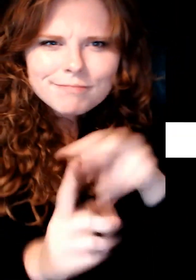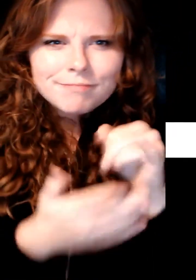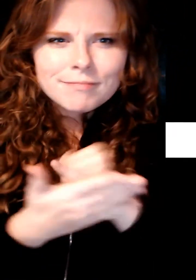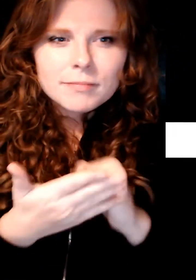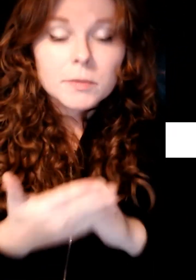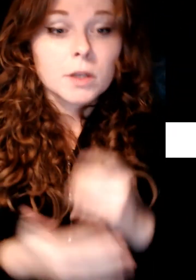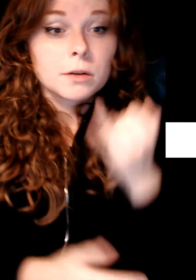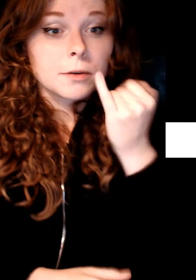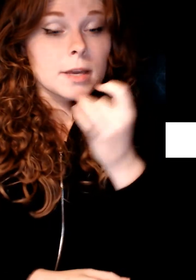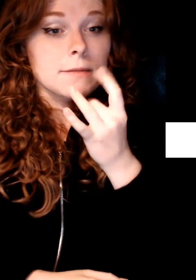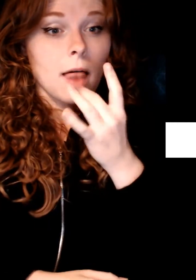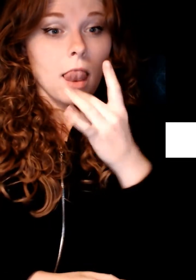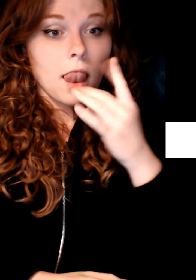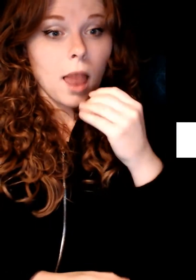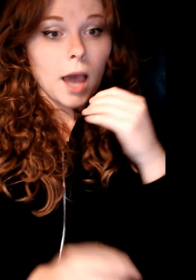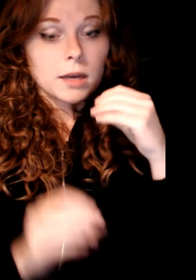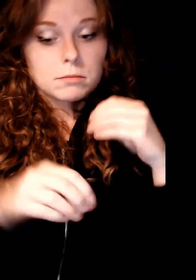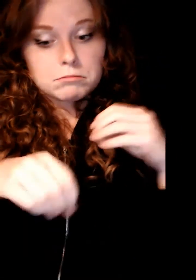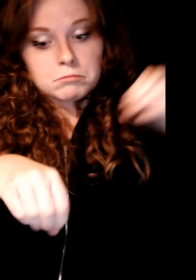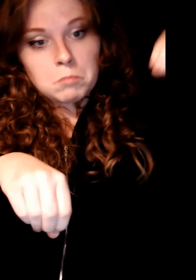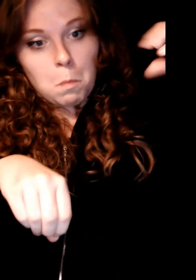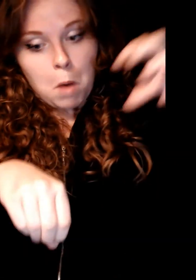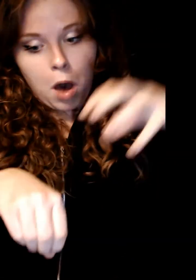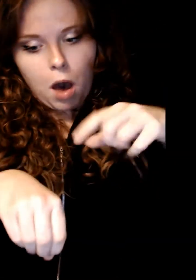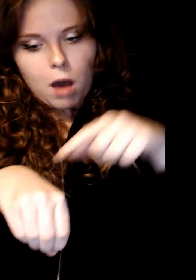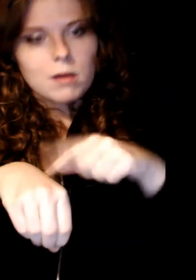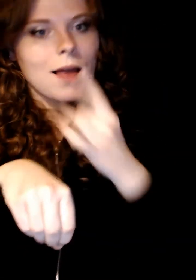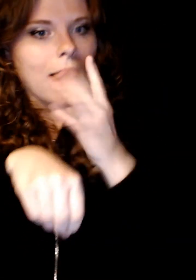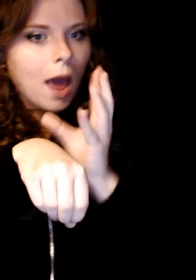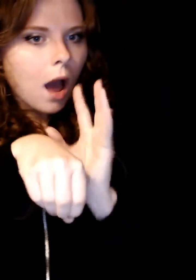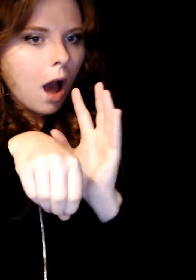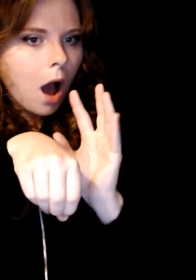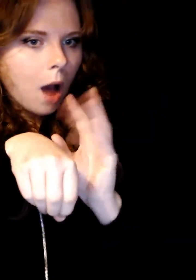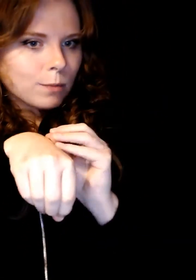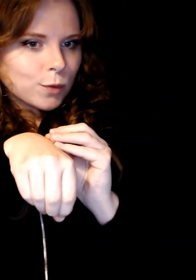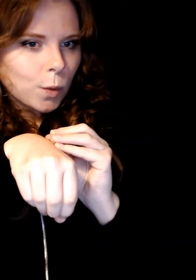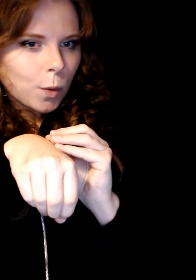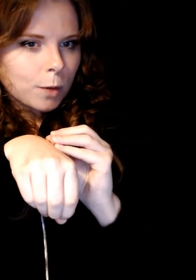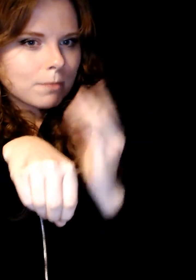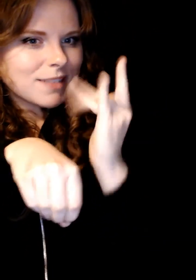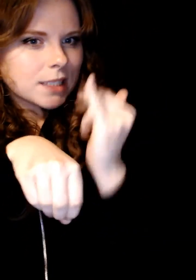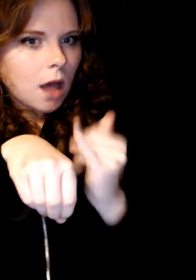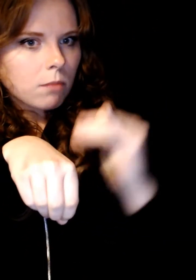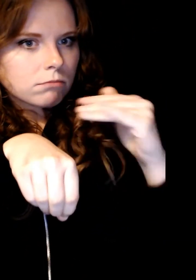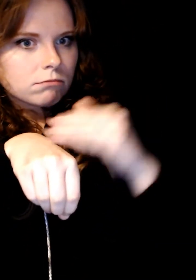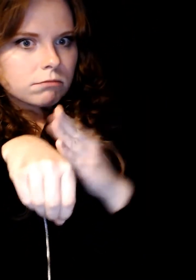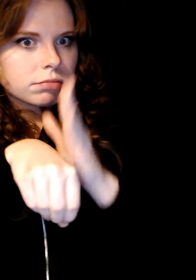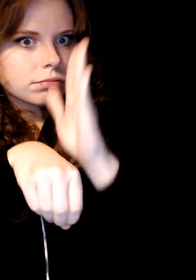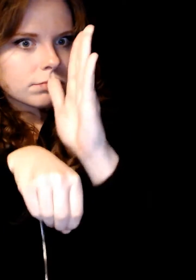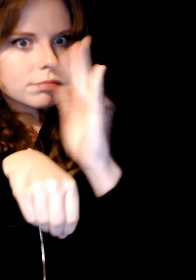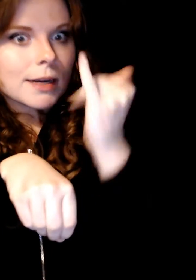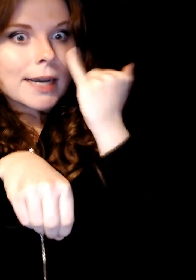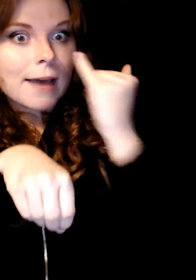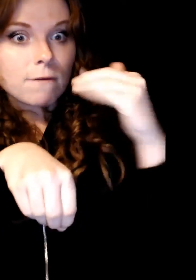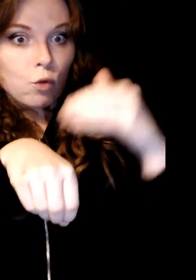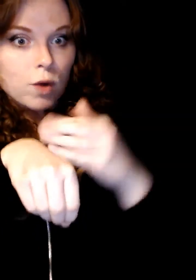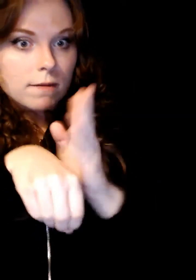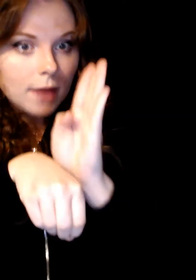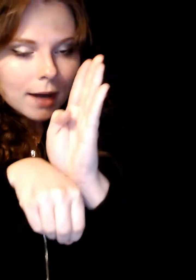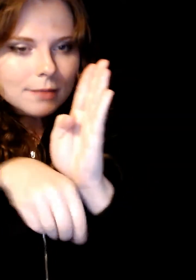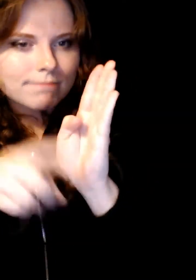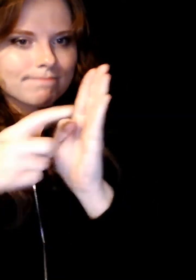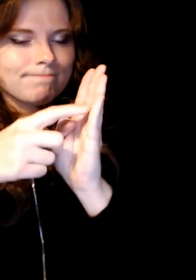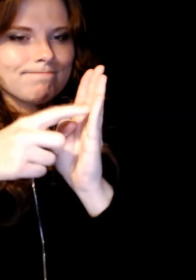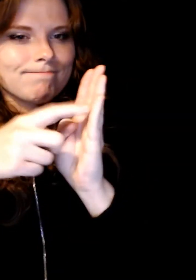hits an object, some of the light is absorbed, and some of the light is reflected. The light that reflects off the object is what